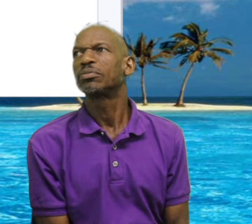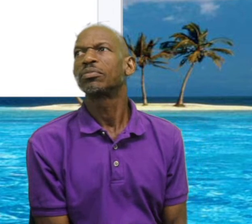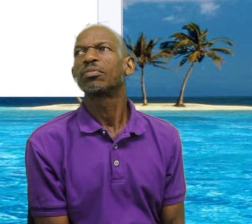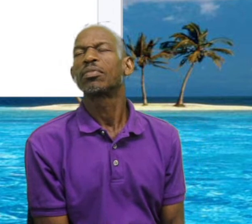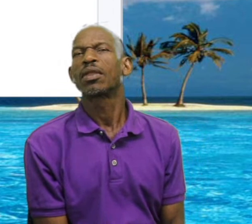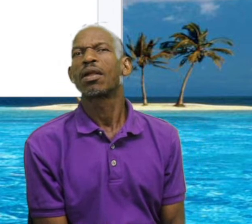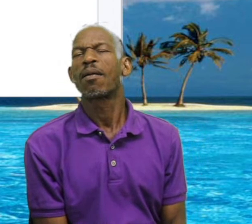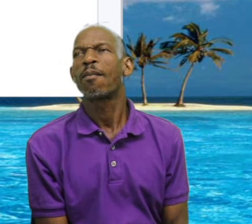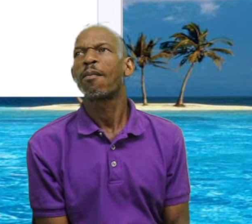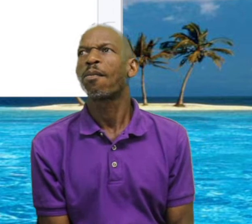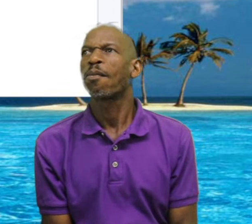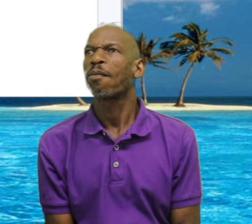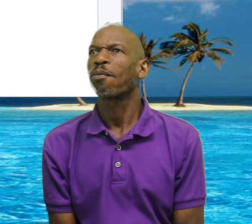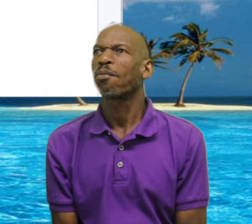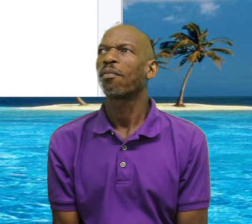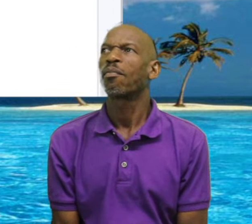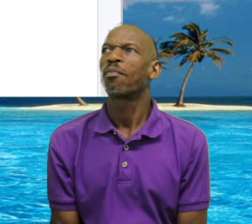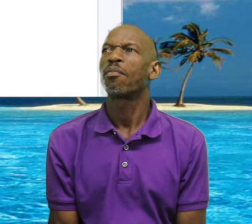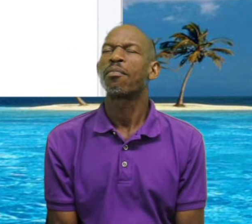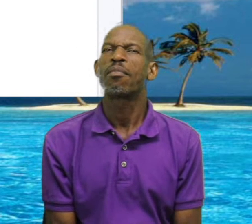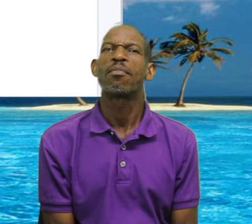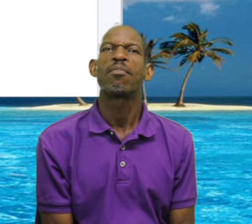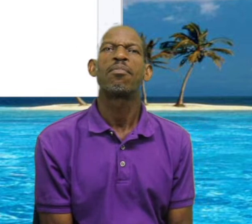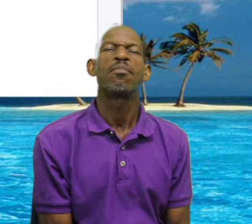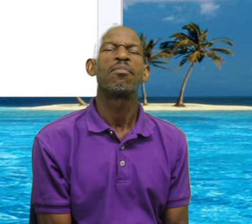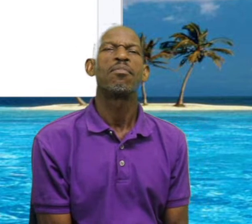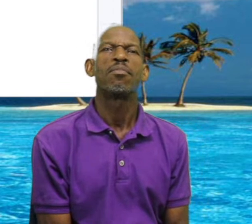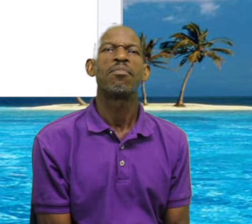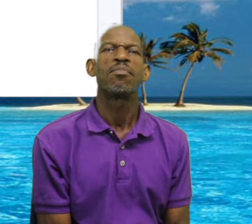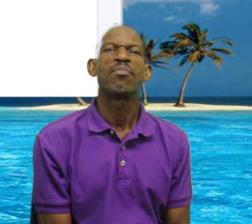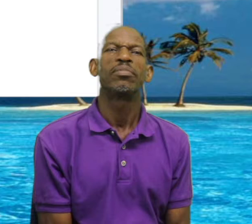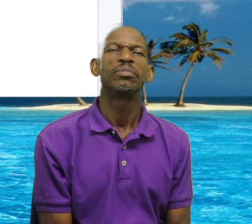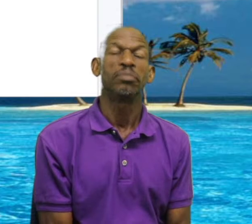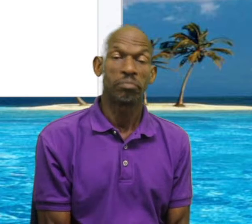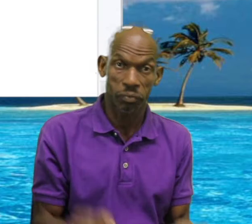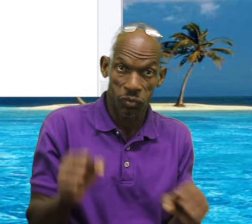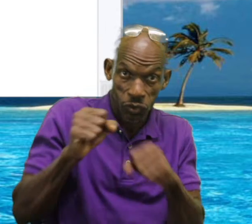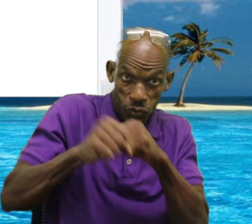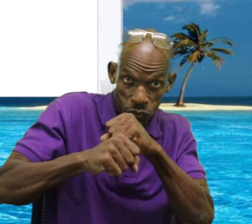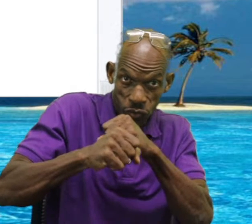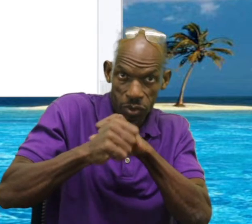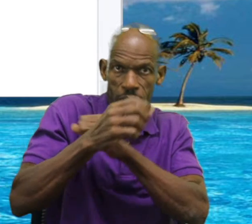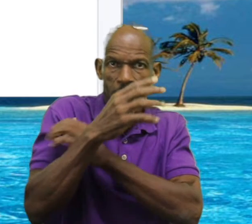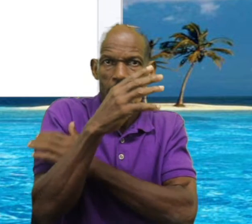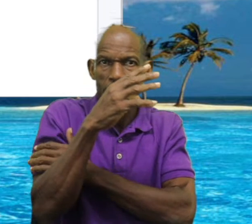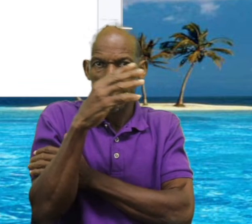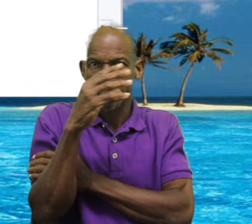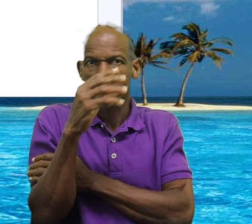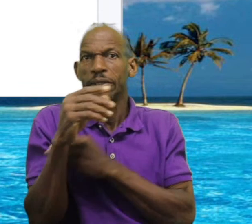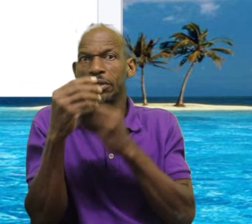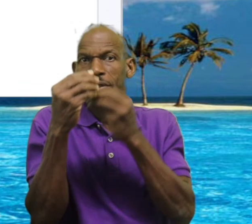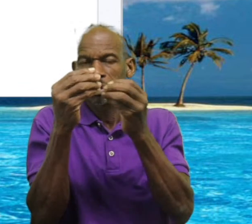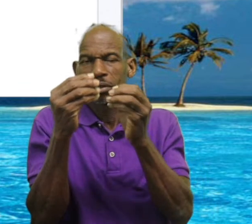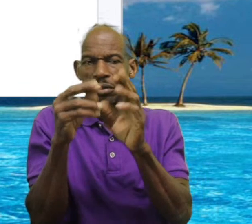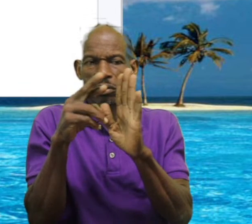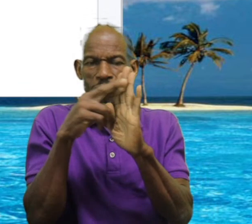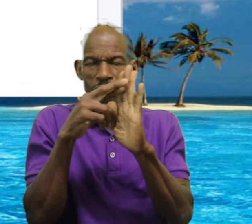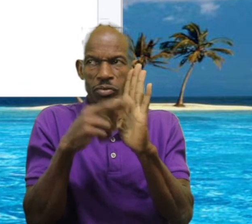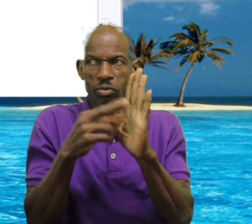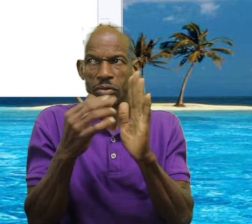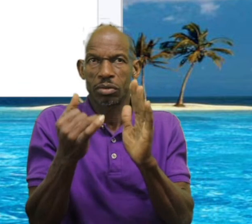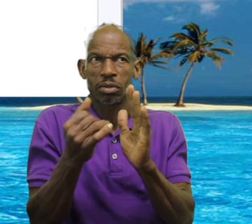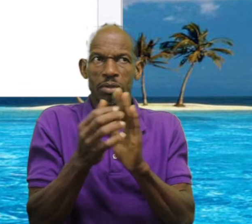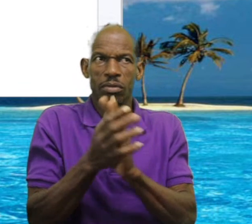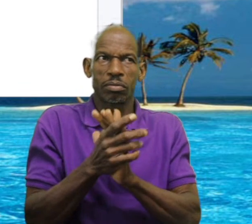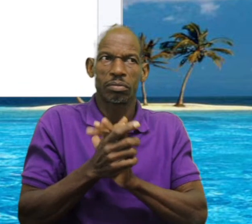to and usually joins, and this is a rule. I'm going to give you the rule as we closing